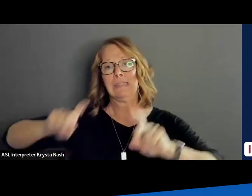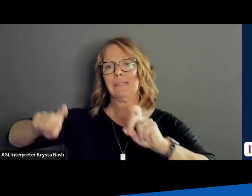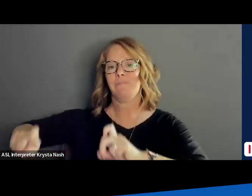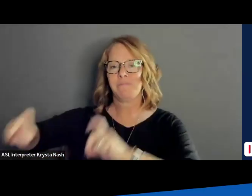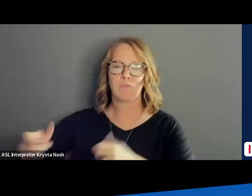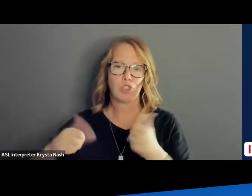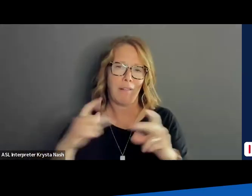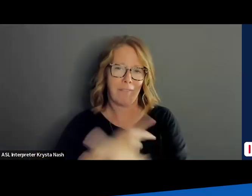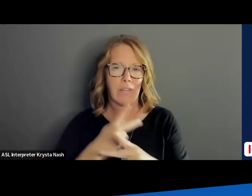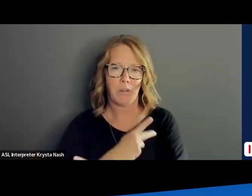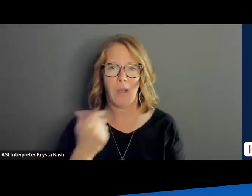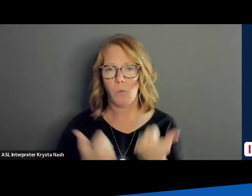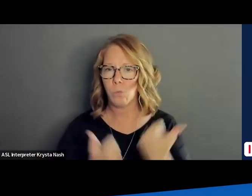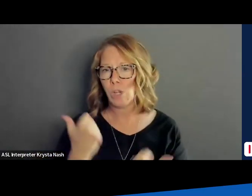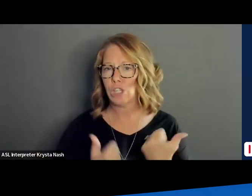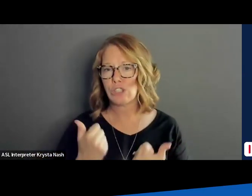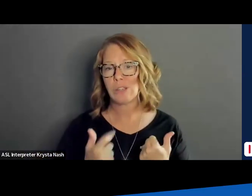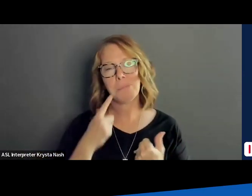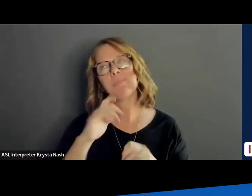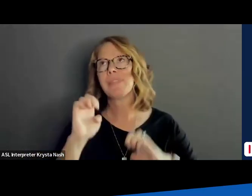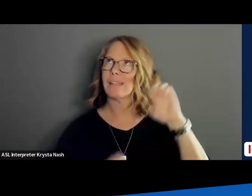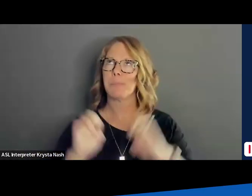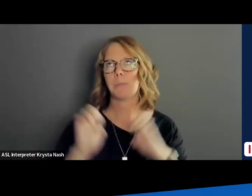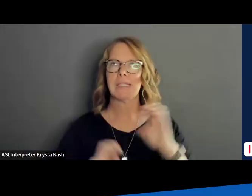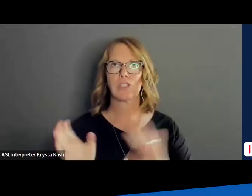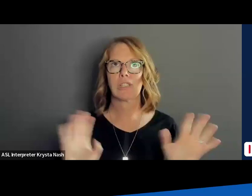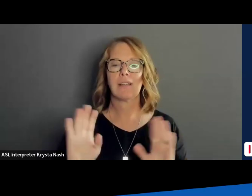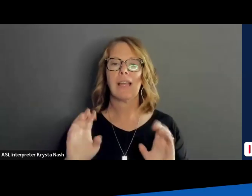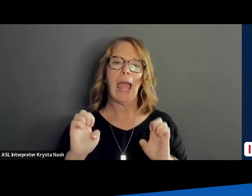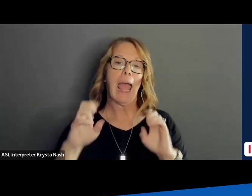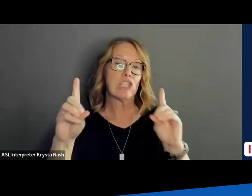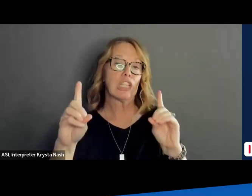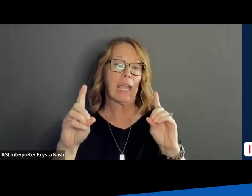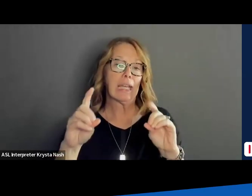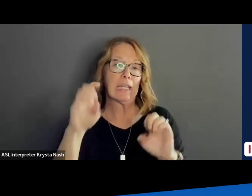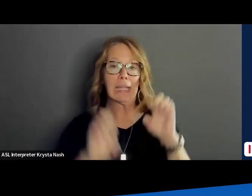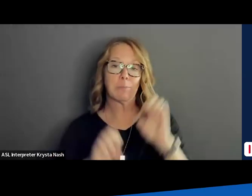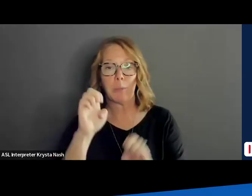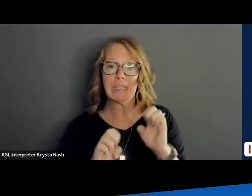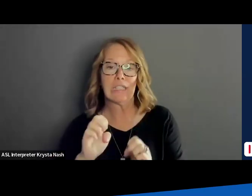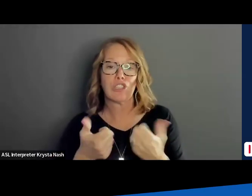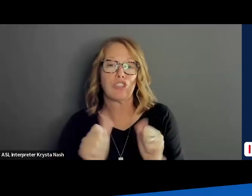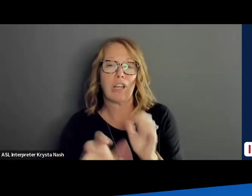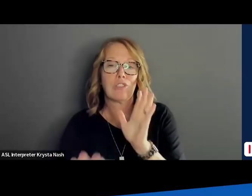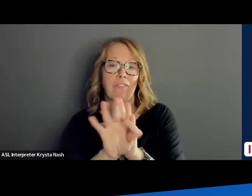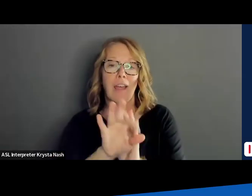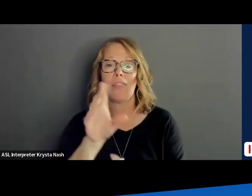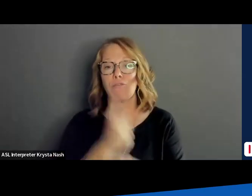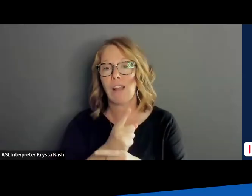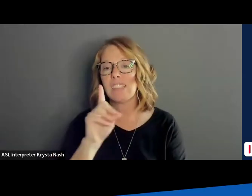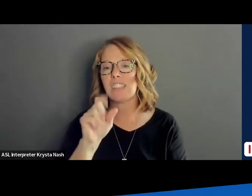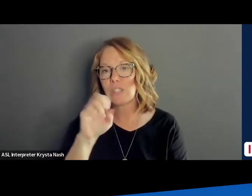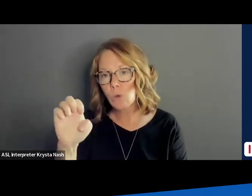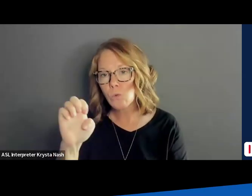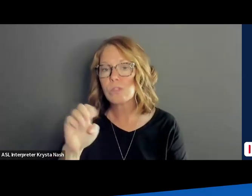and figuring out maybe experimentation. I like to call it educated experimentation, finding the dose that's right, finding a